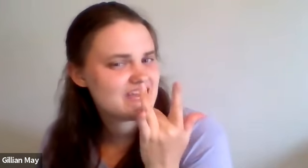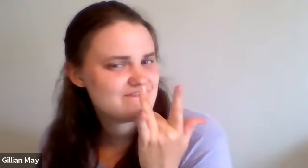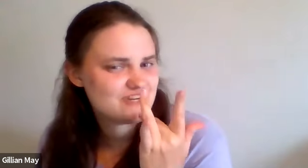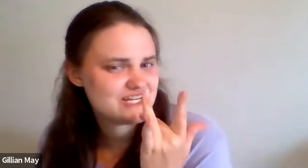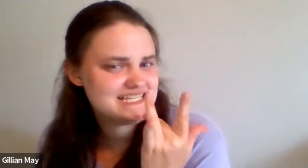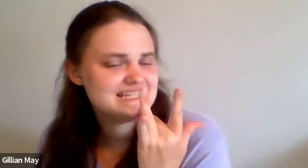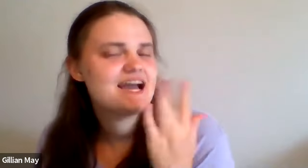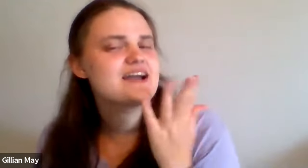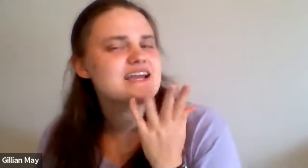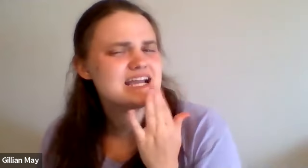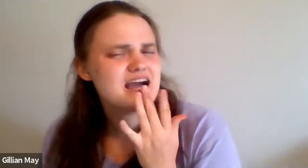favorite.